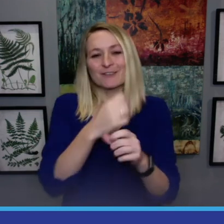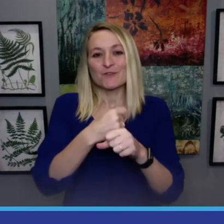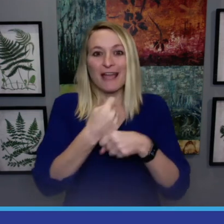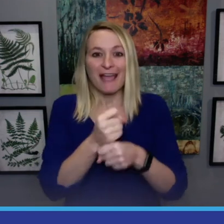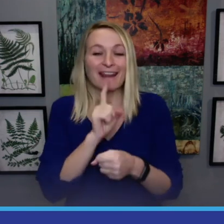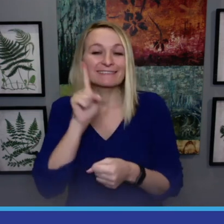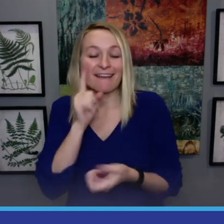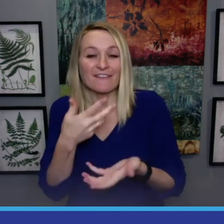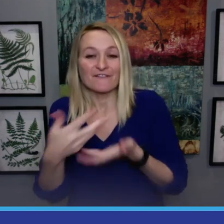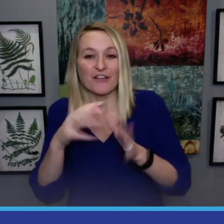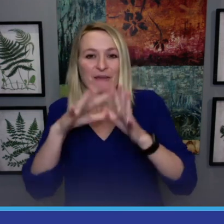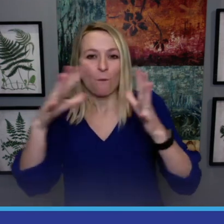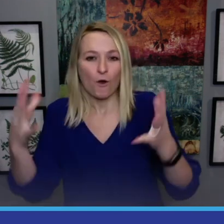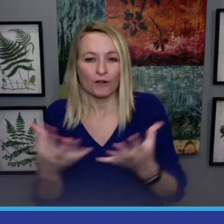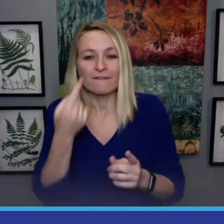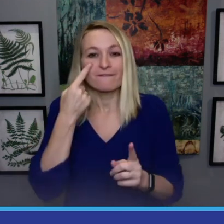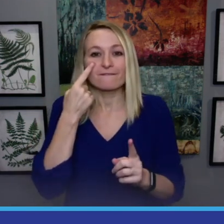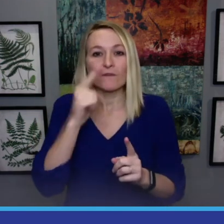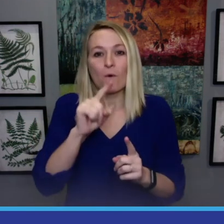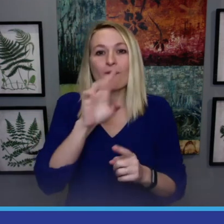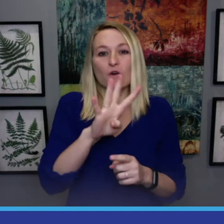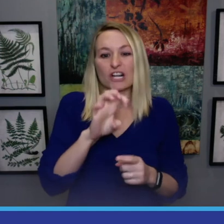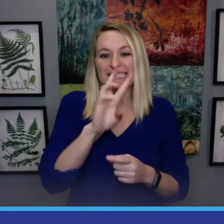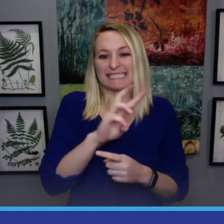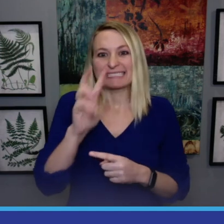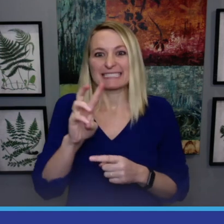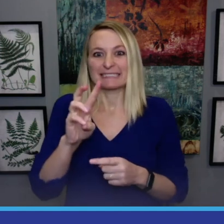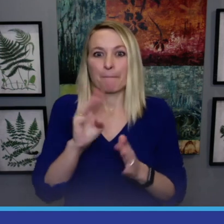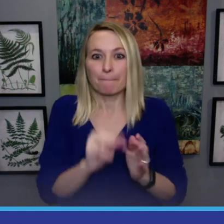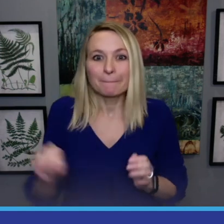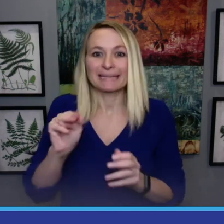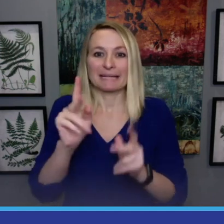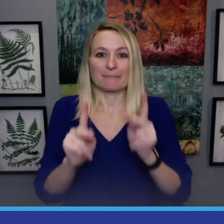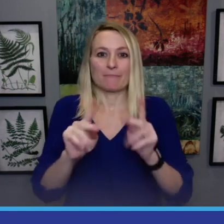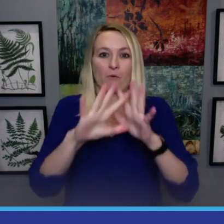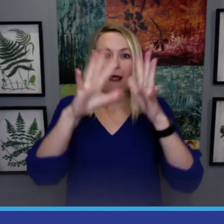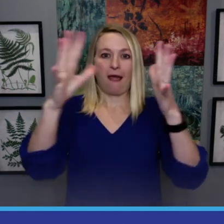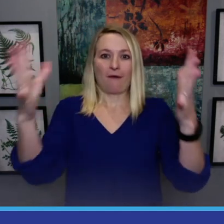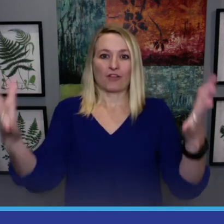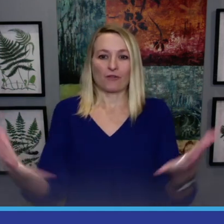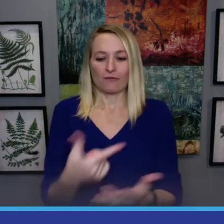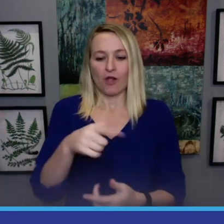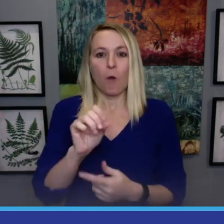to create a deaf-friendly world for 466 million people around the globe.